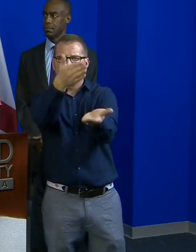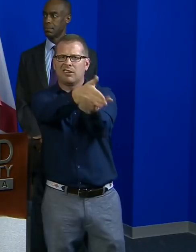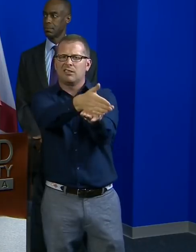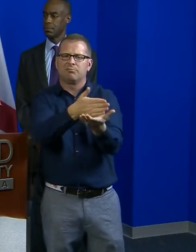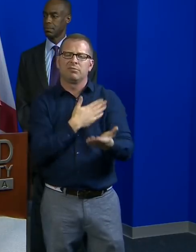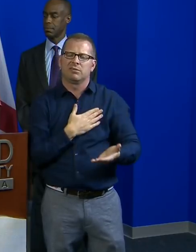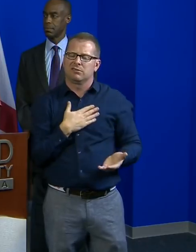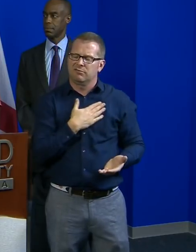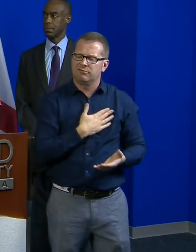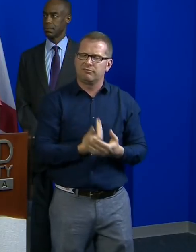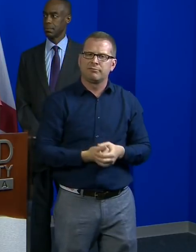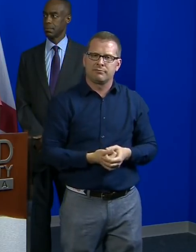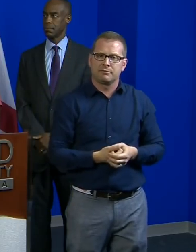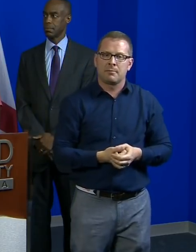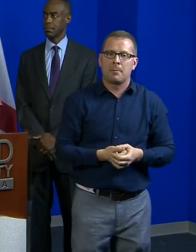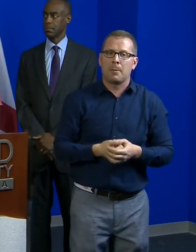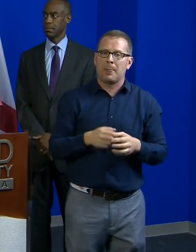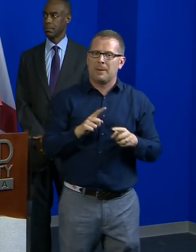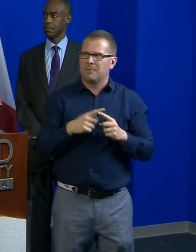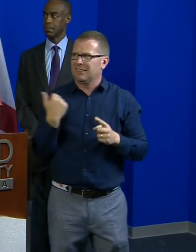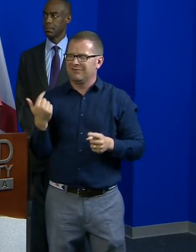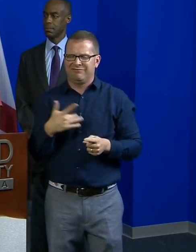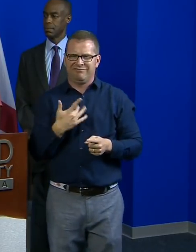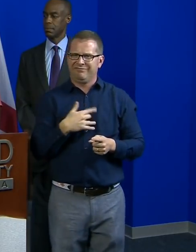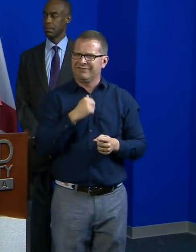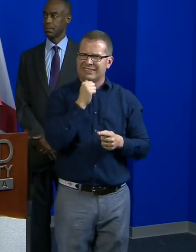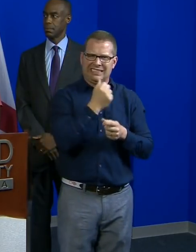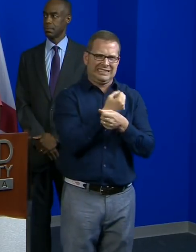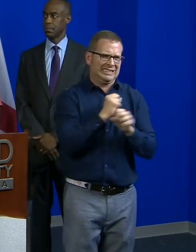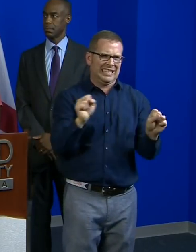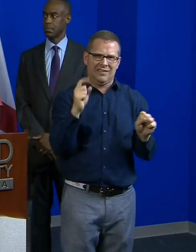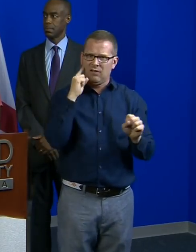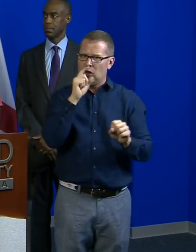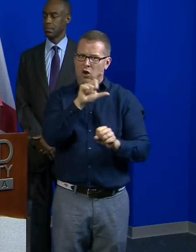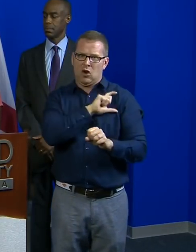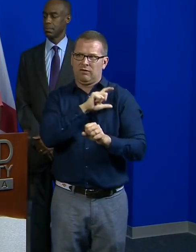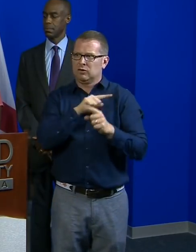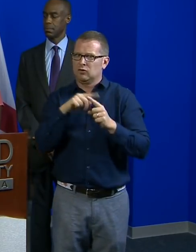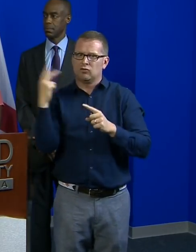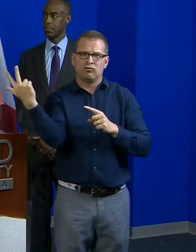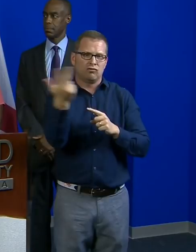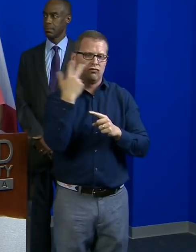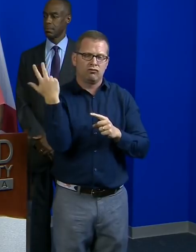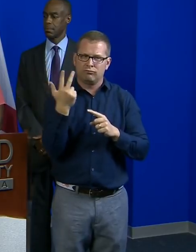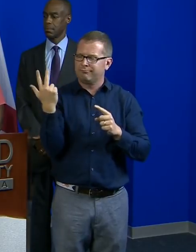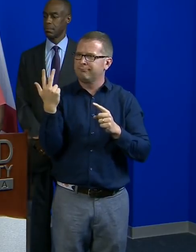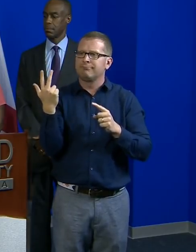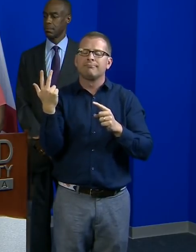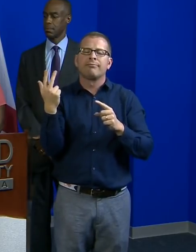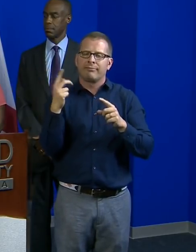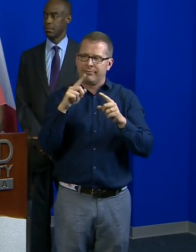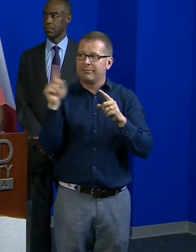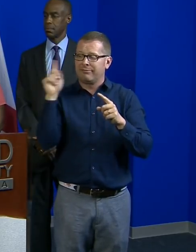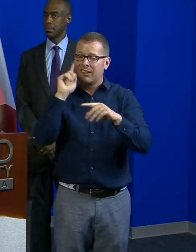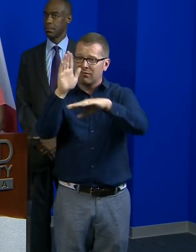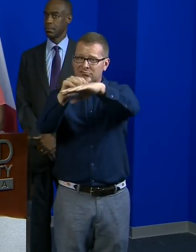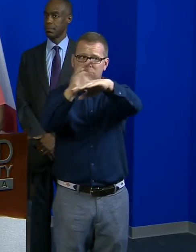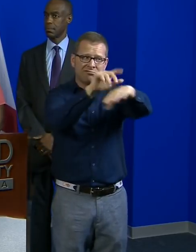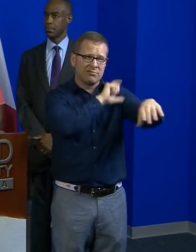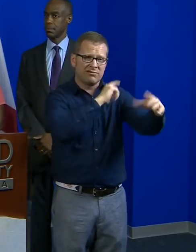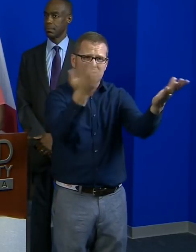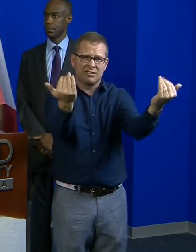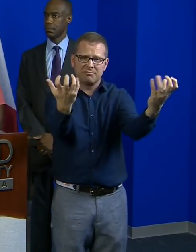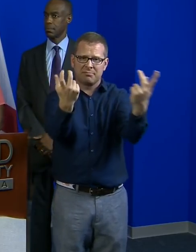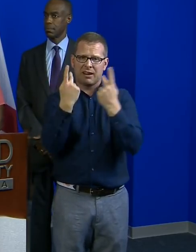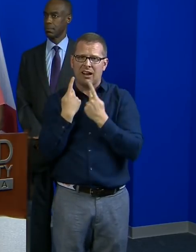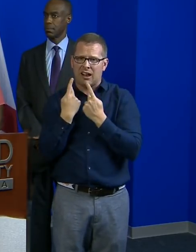be recalled. They'll take safe harbor so that they could go out and save lives and save the community once the winds allow. I think a